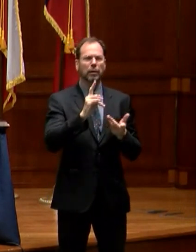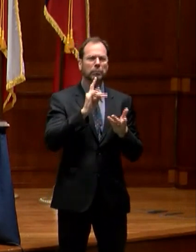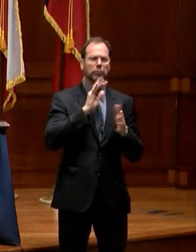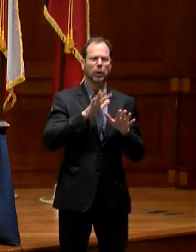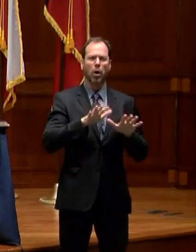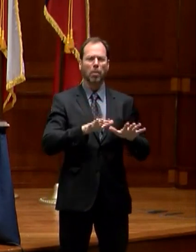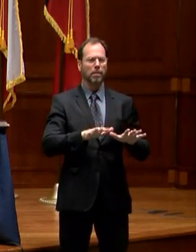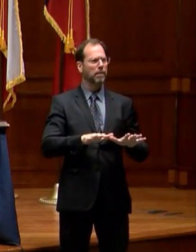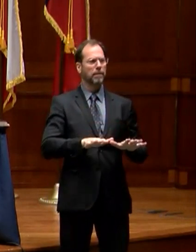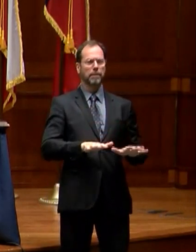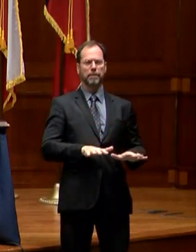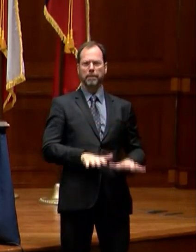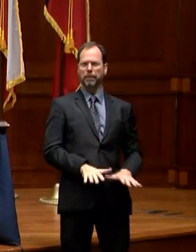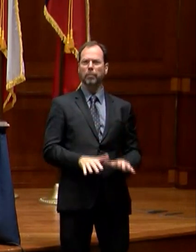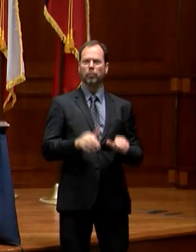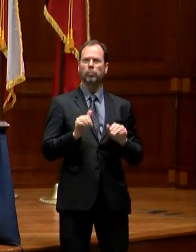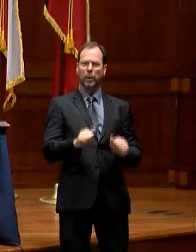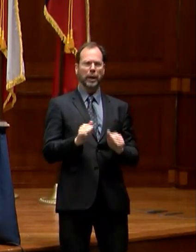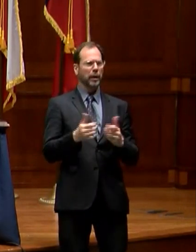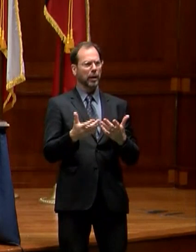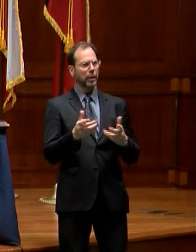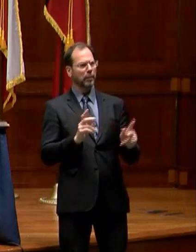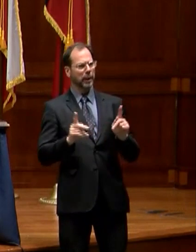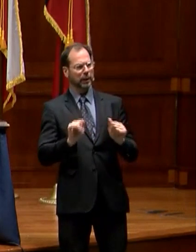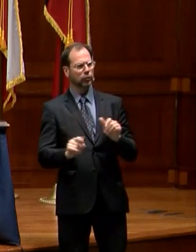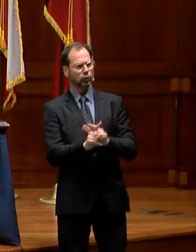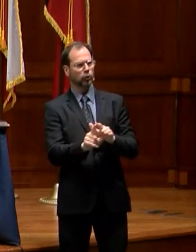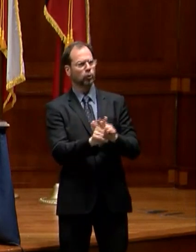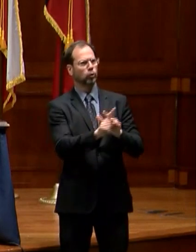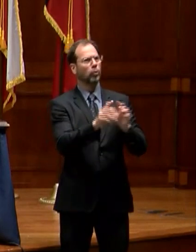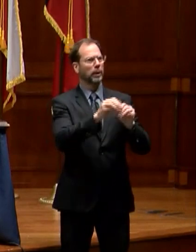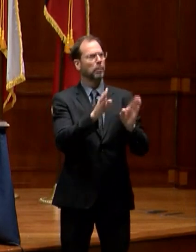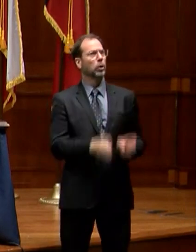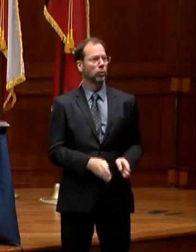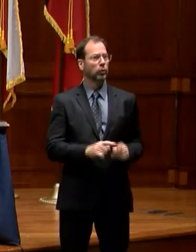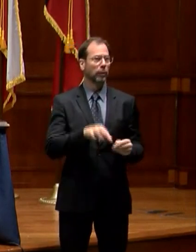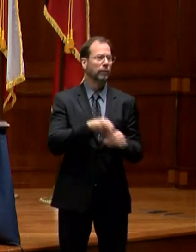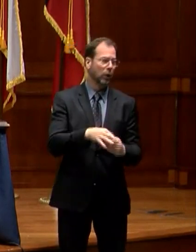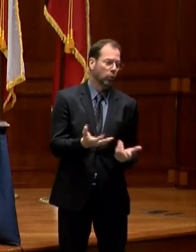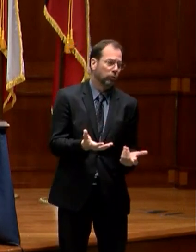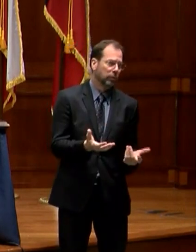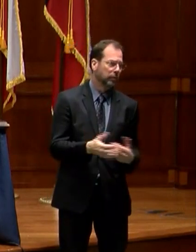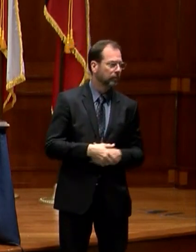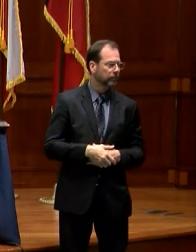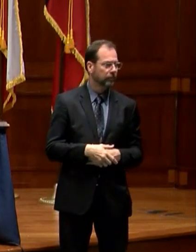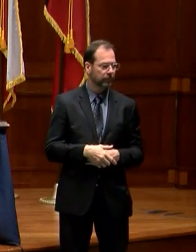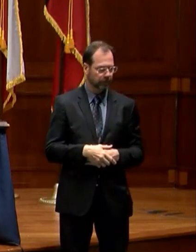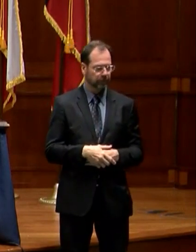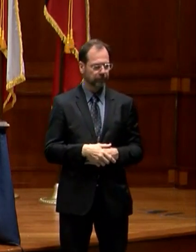be more accommodative for people to have the option to vote in person.